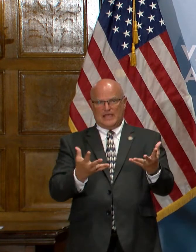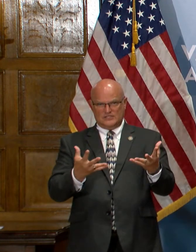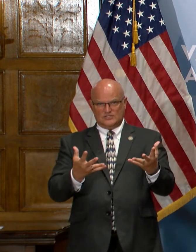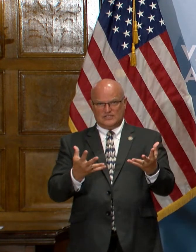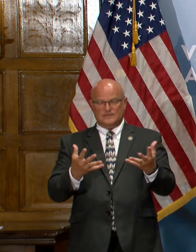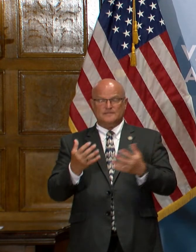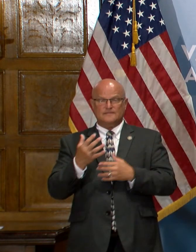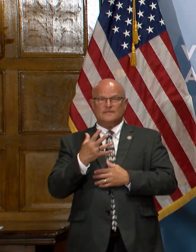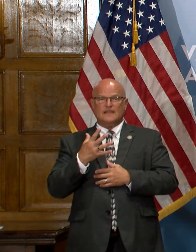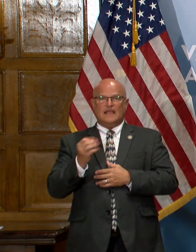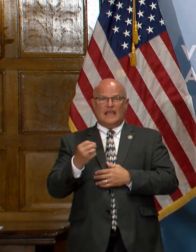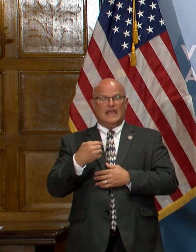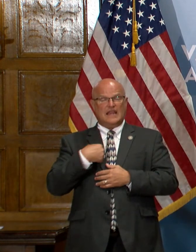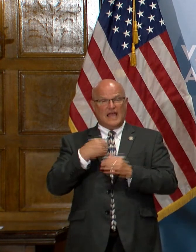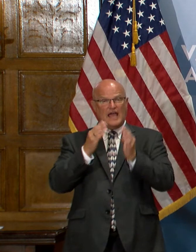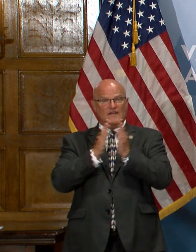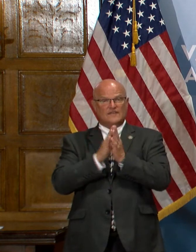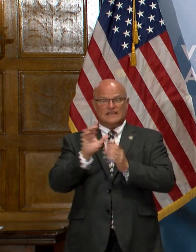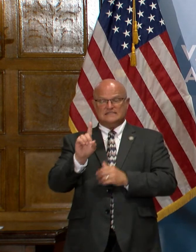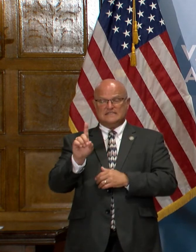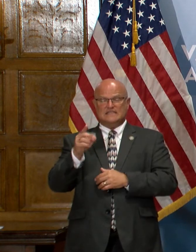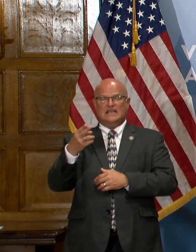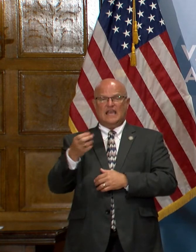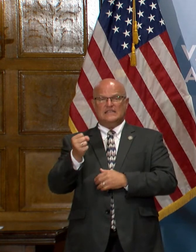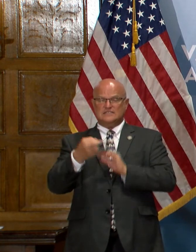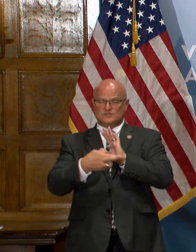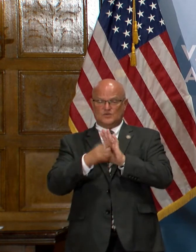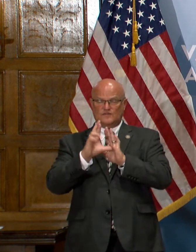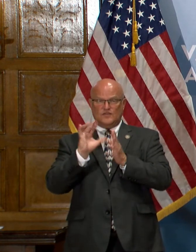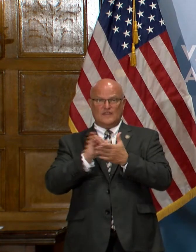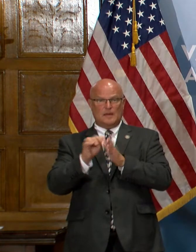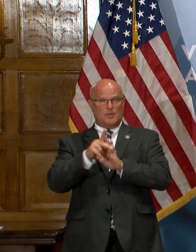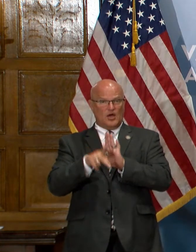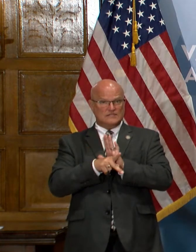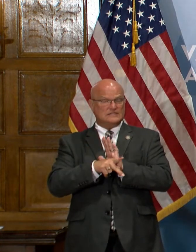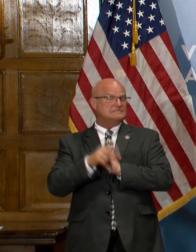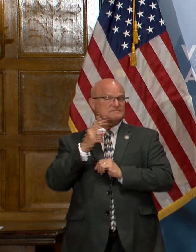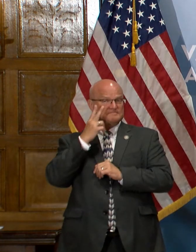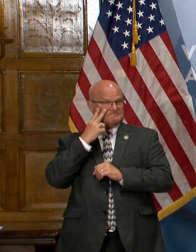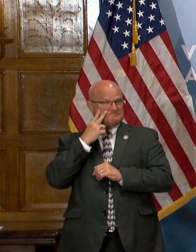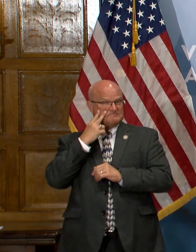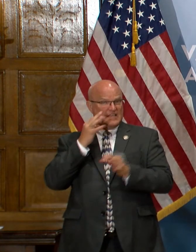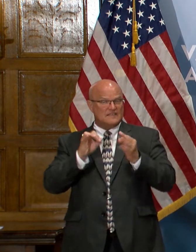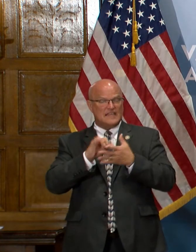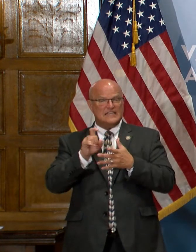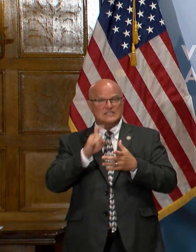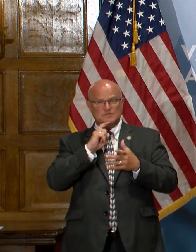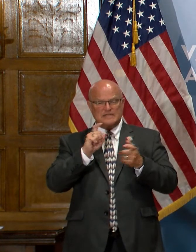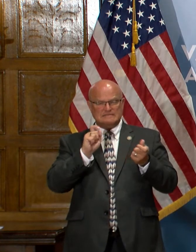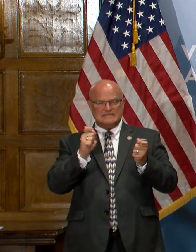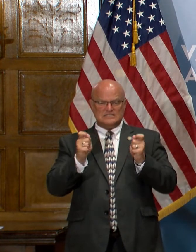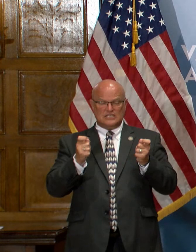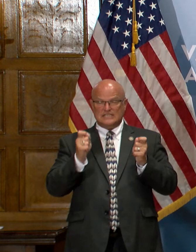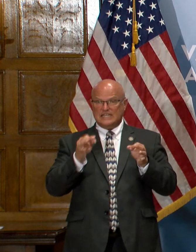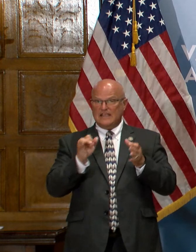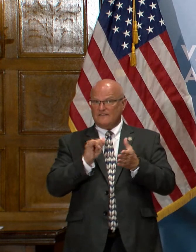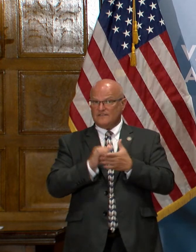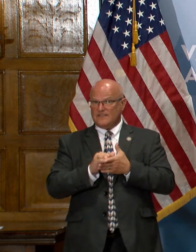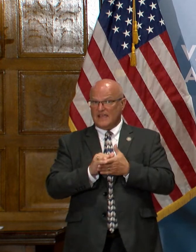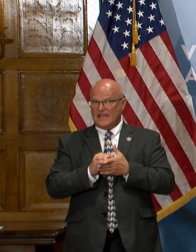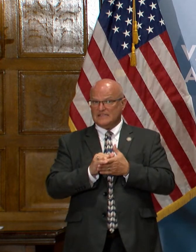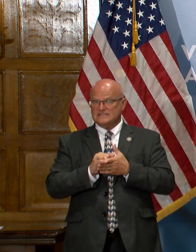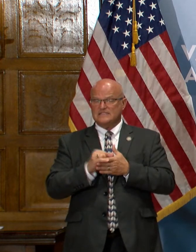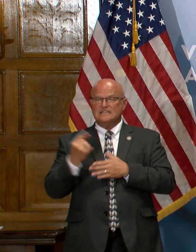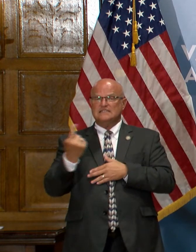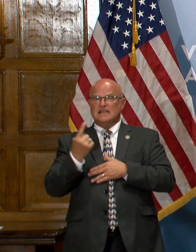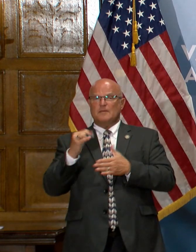information. And I've asked DHS to review that policy to see whether that needs to be adjusted and whether that's a